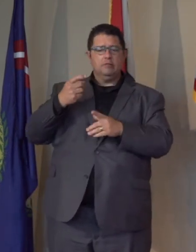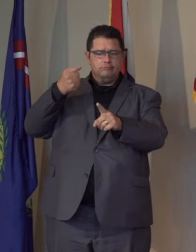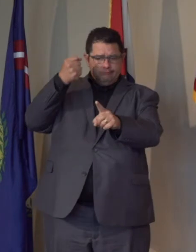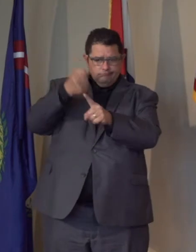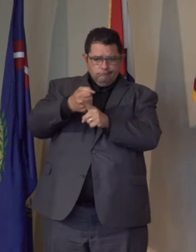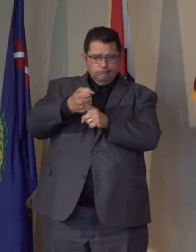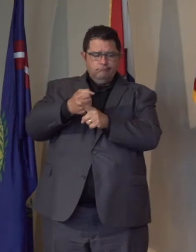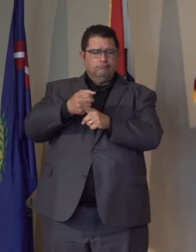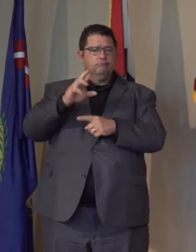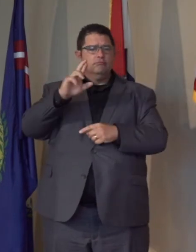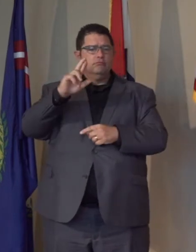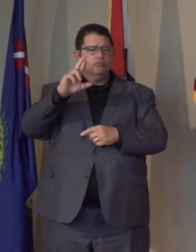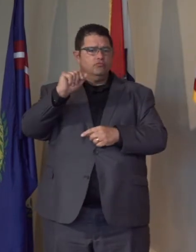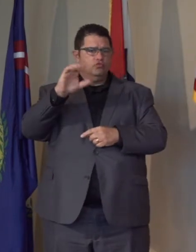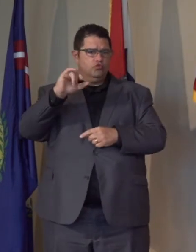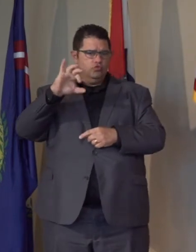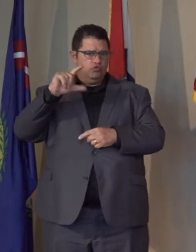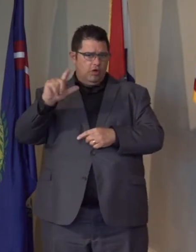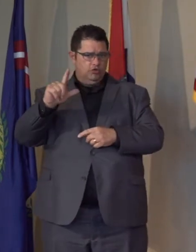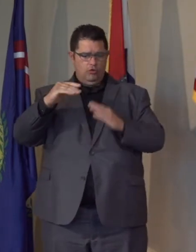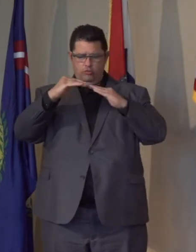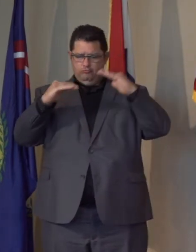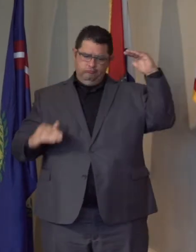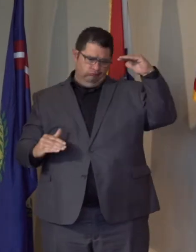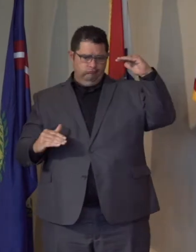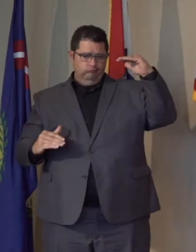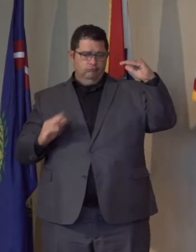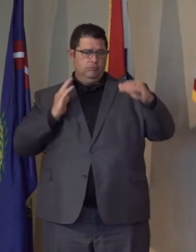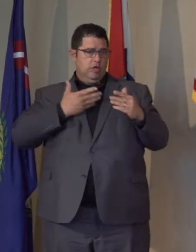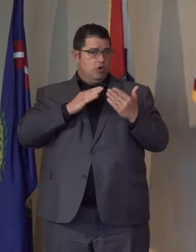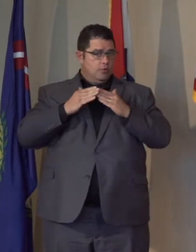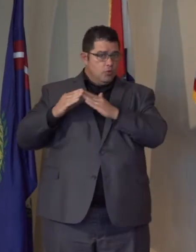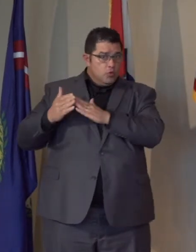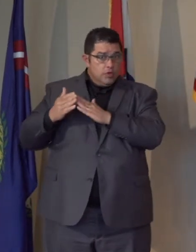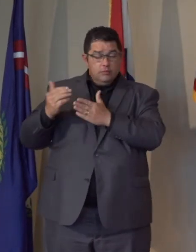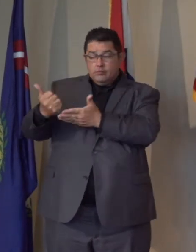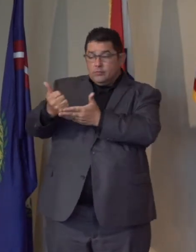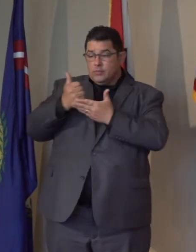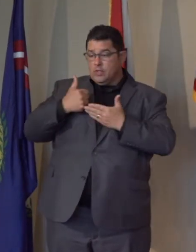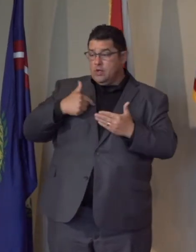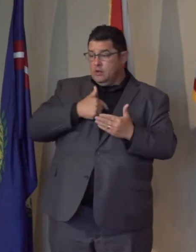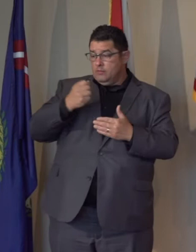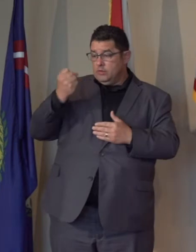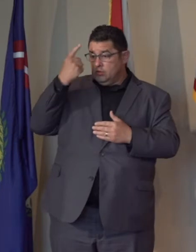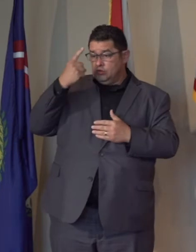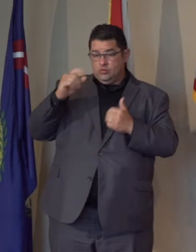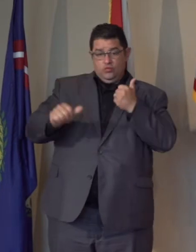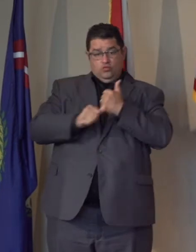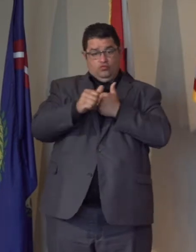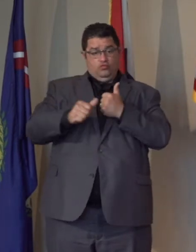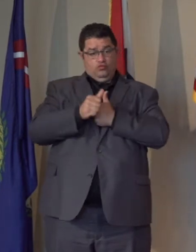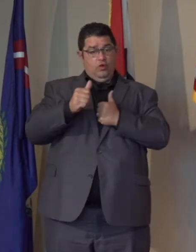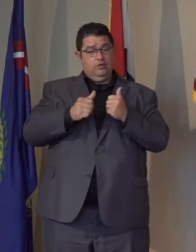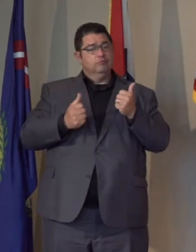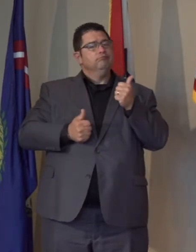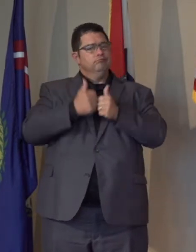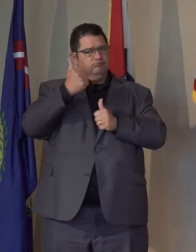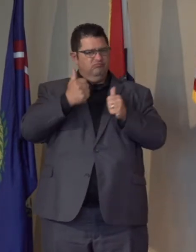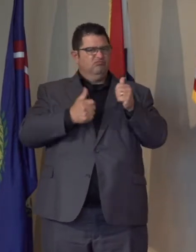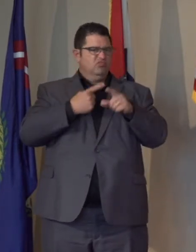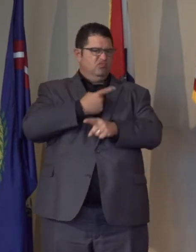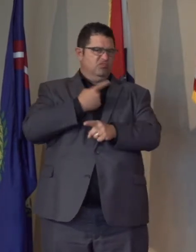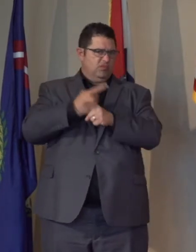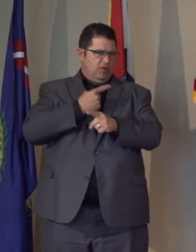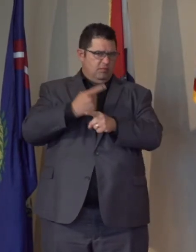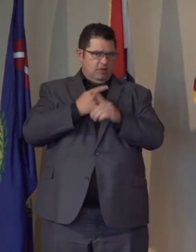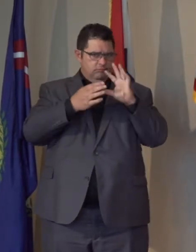disparities in our community. It will help us understand what risk factors are most commonly associated with COVID-19. It